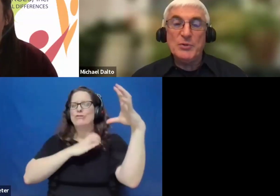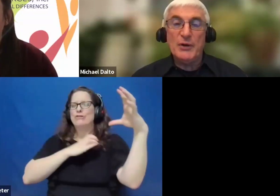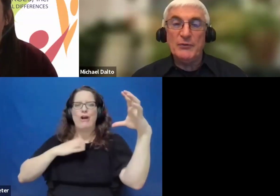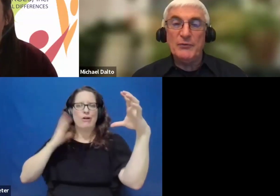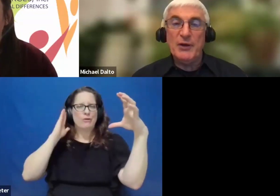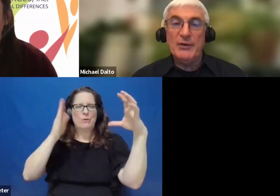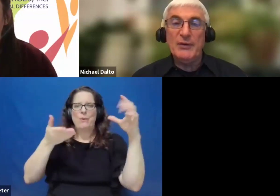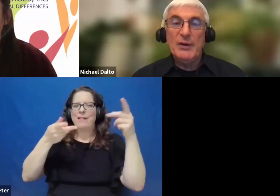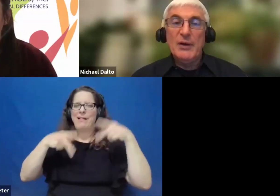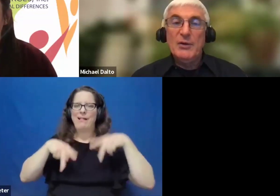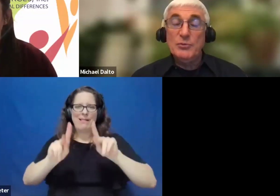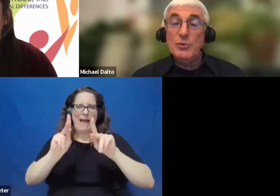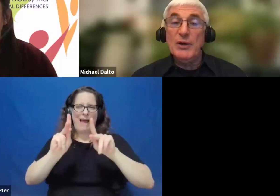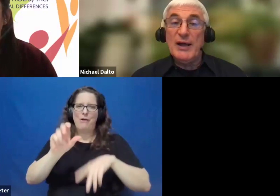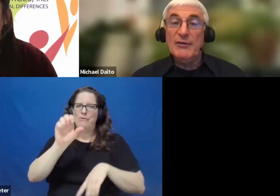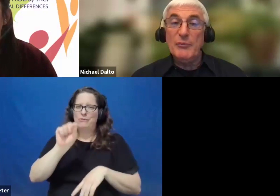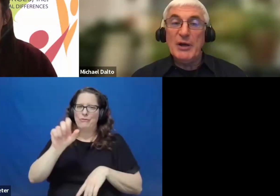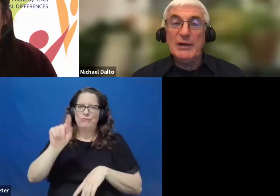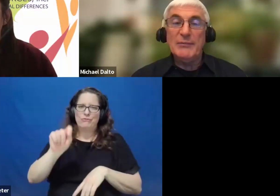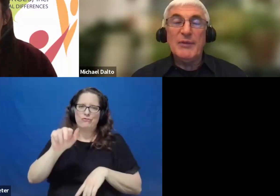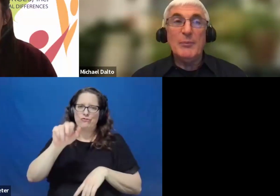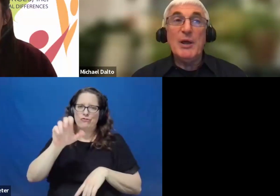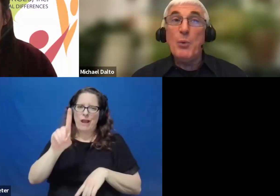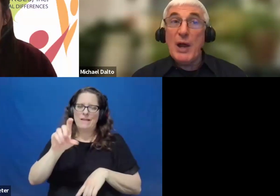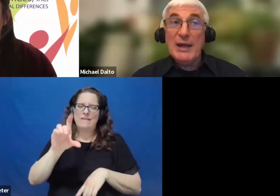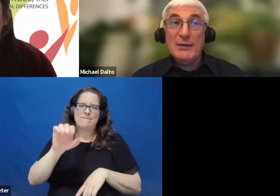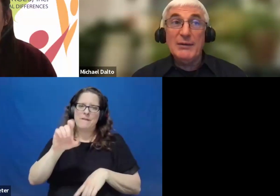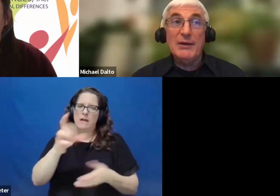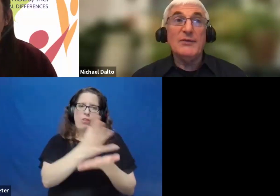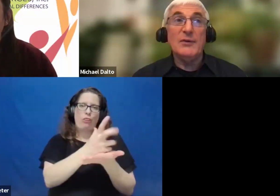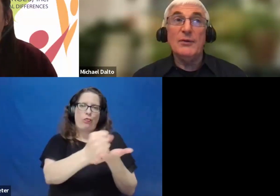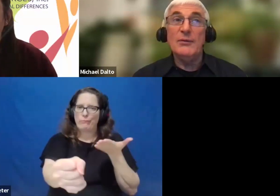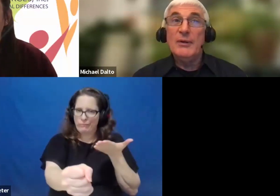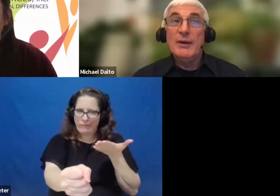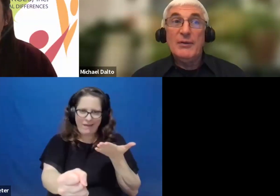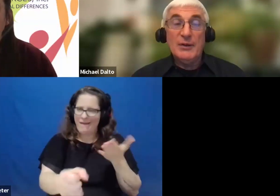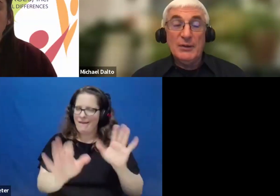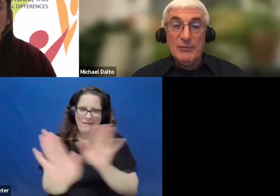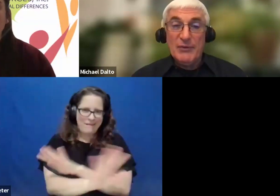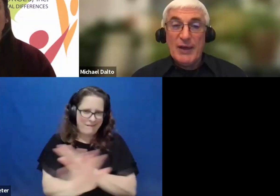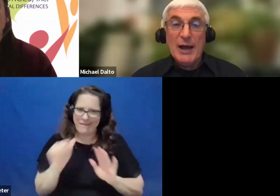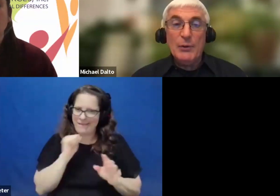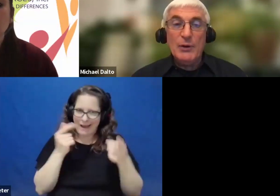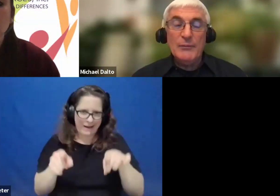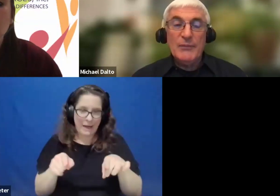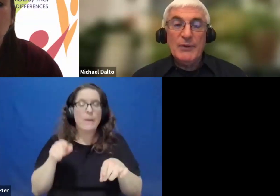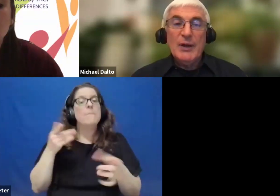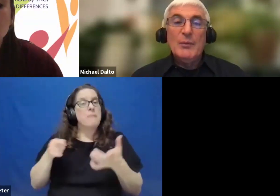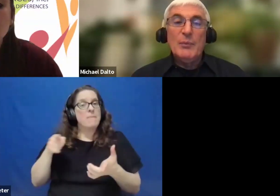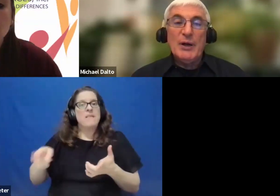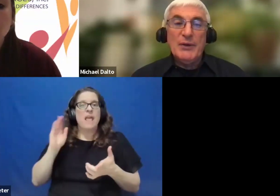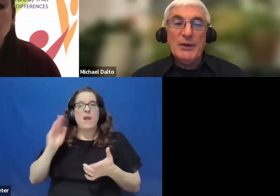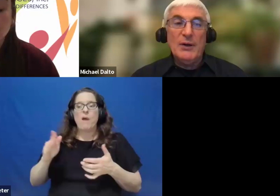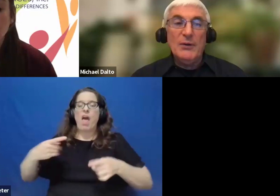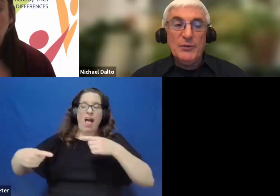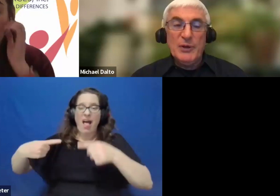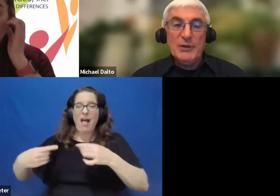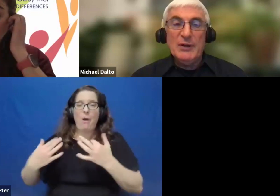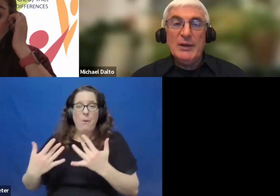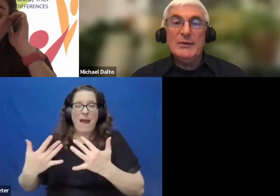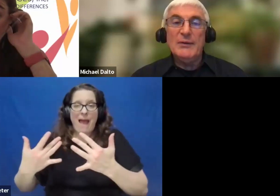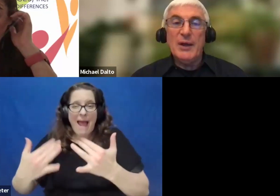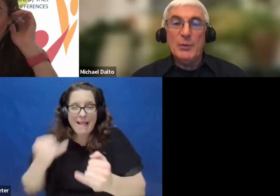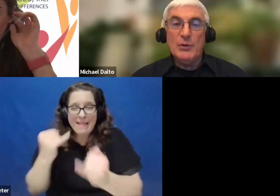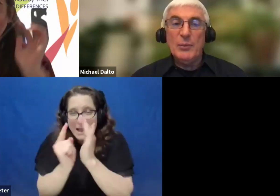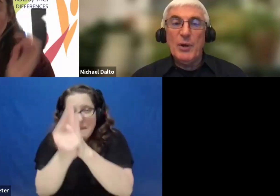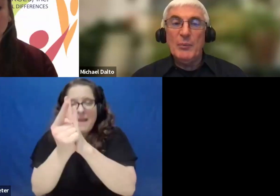Security Trust Fund to run out of money. They may wait until the 11th hour, but I think